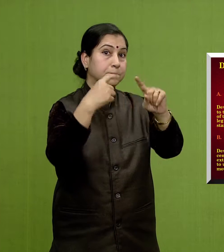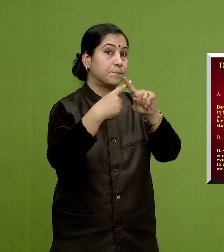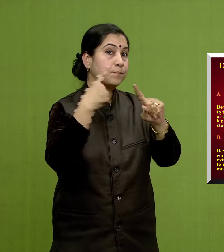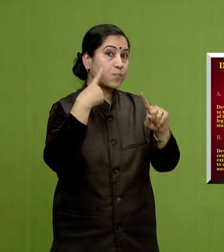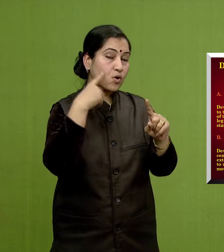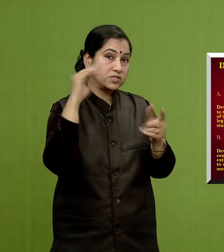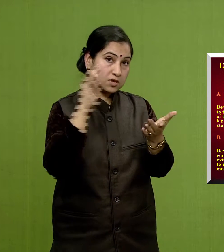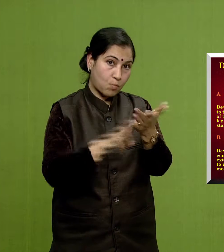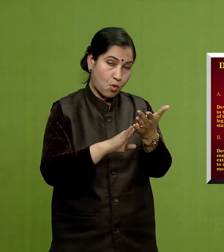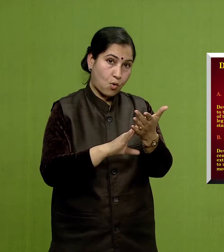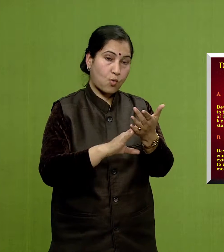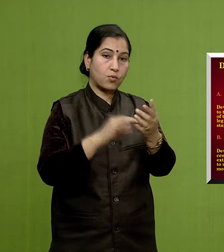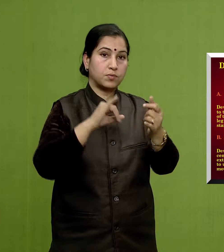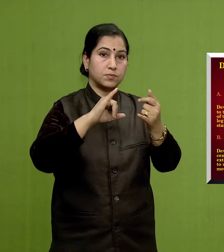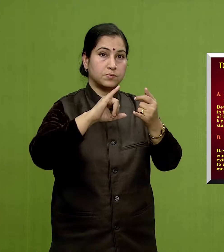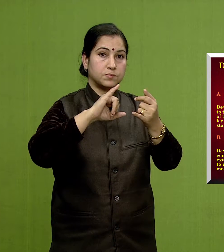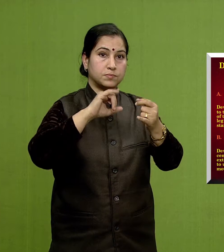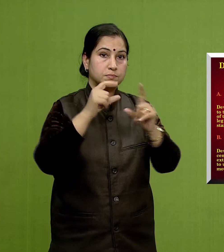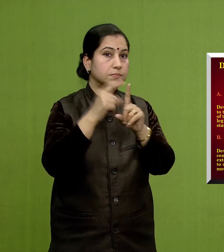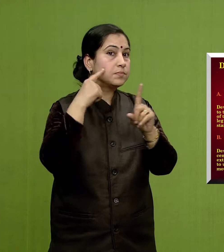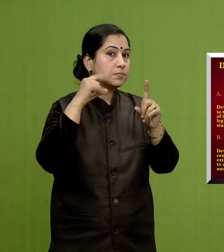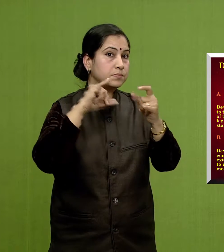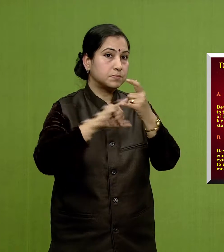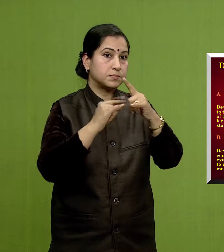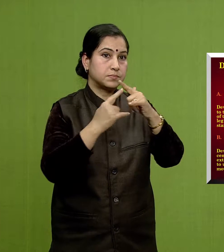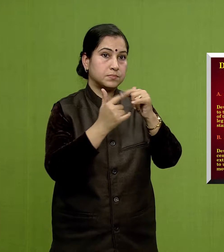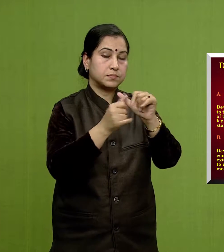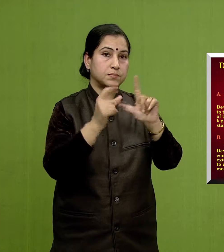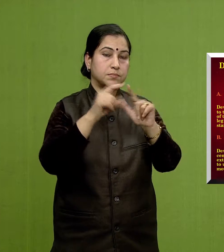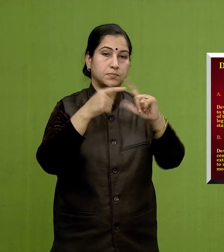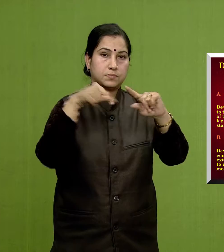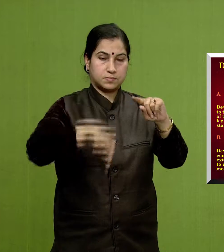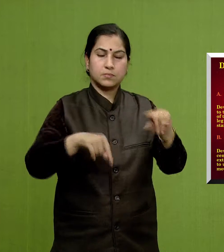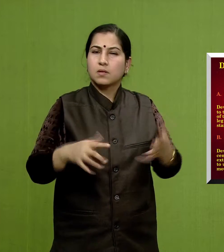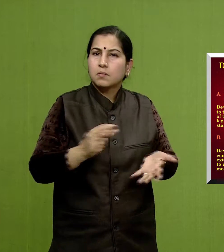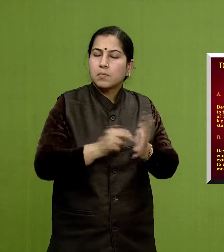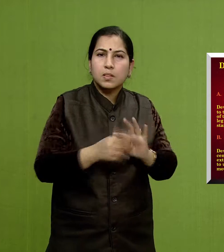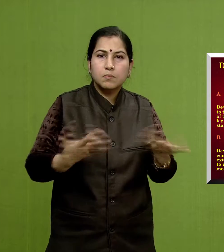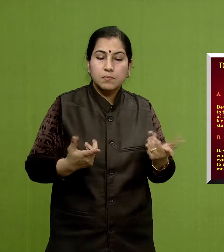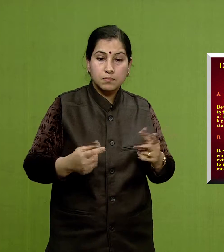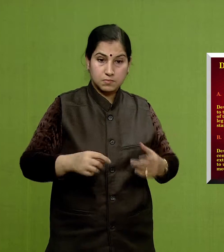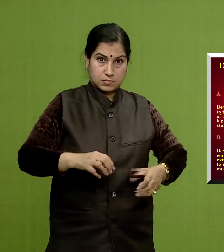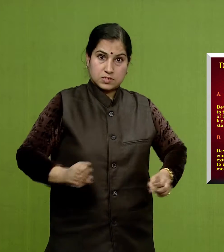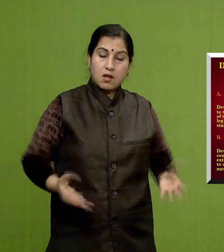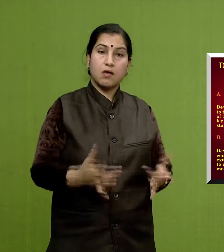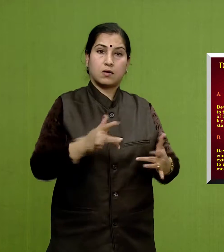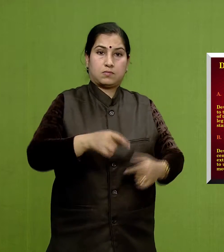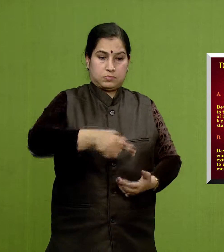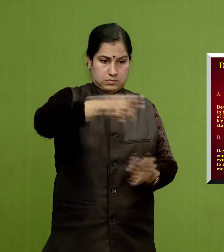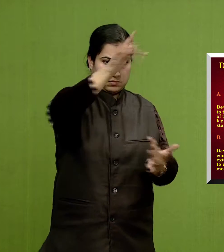proximodistal sequence. The development which proceeds from